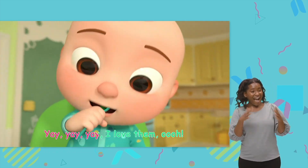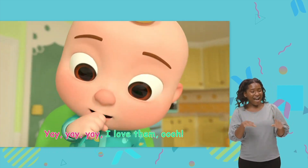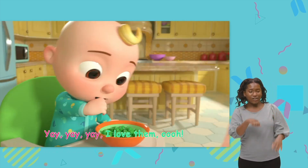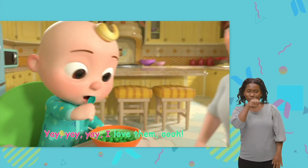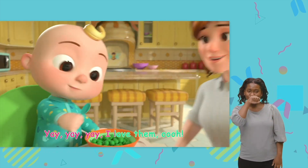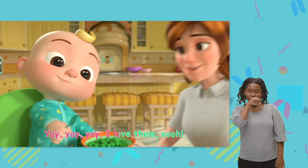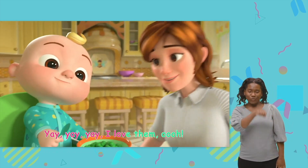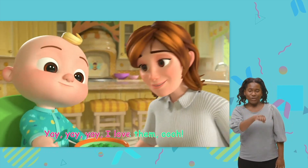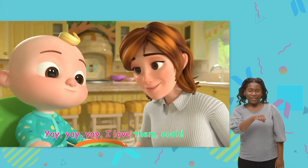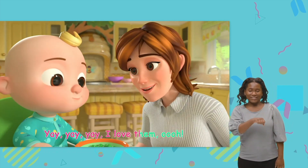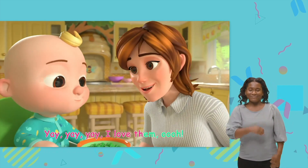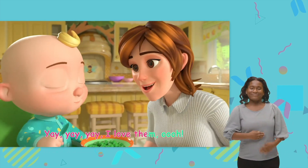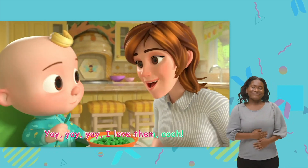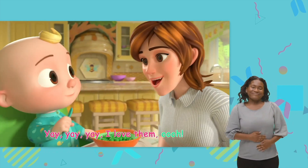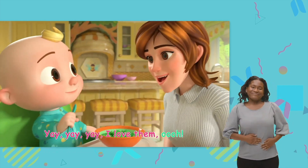yay, I love them,